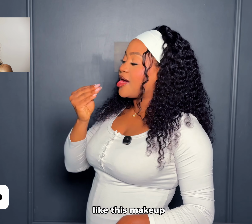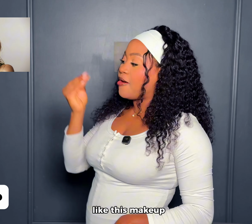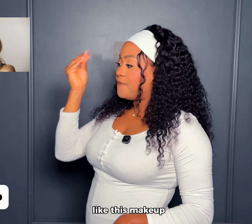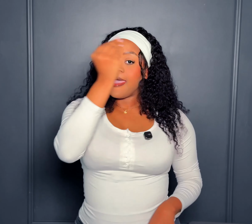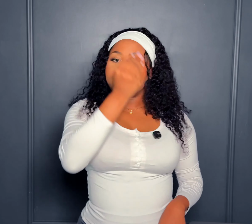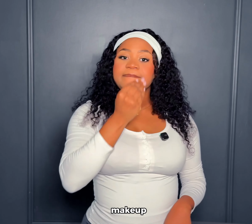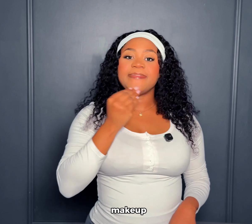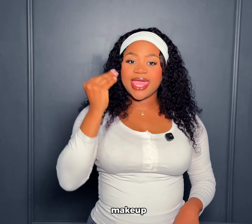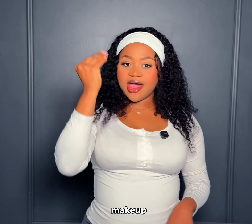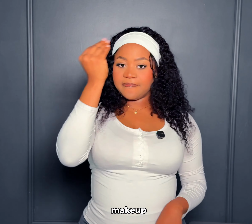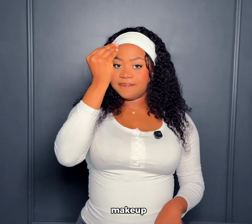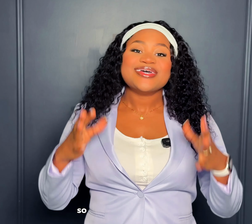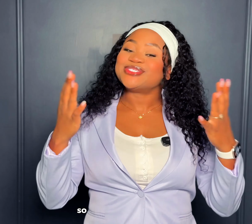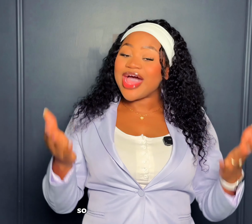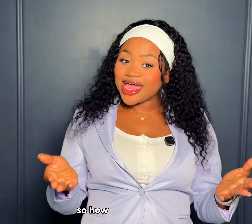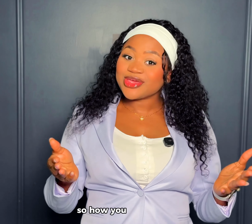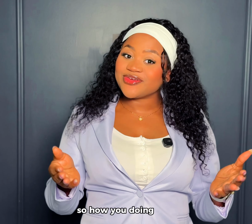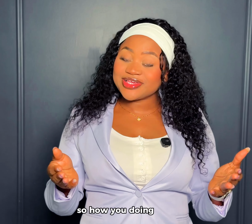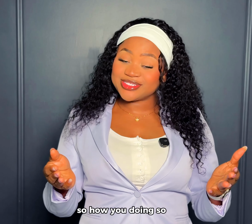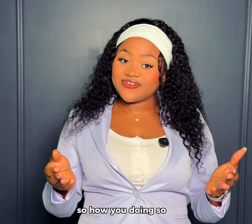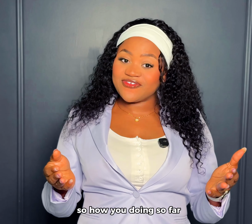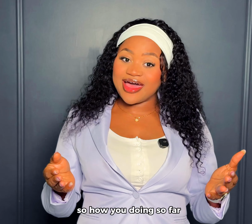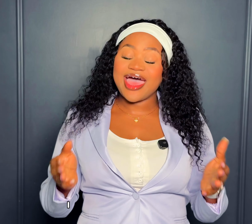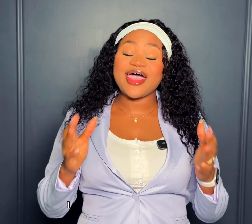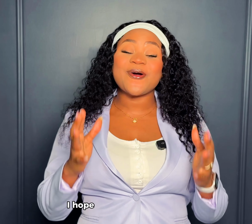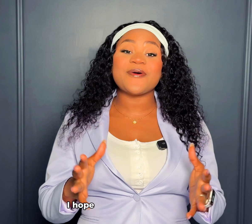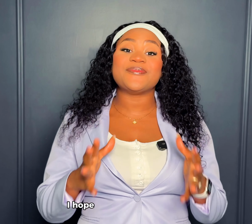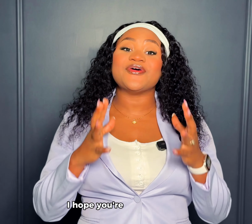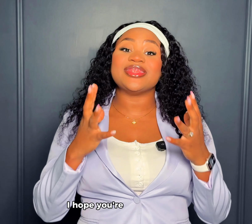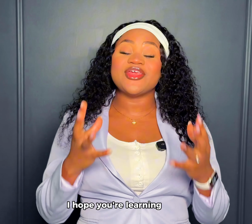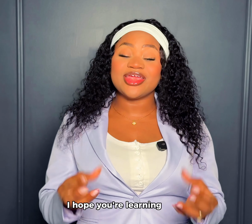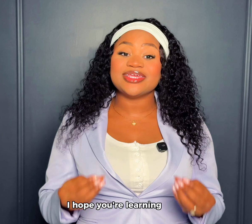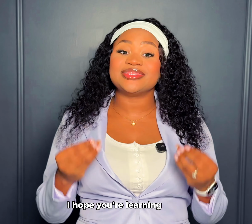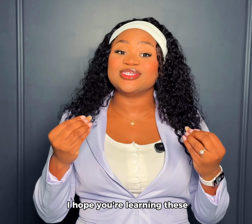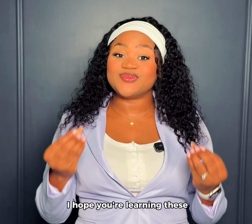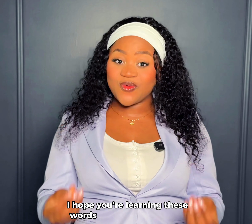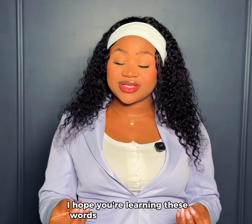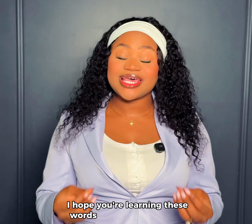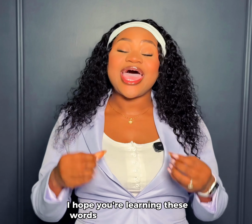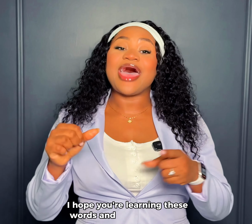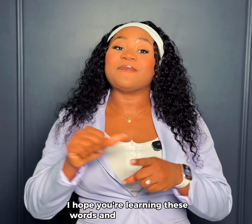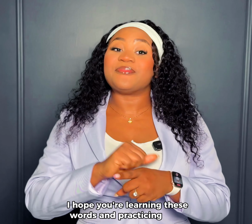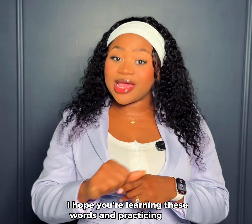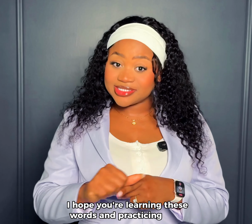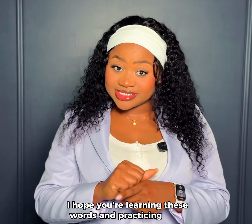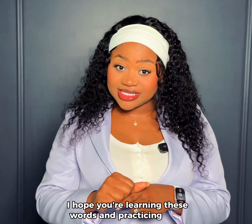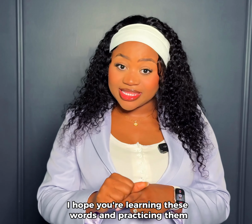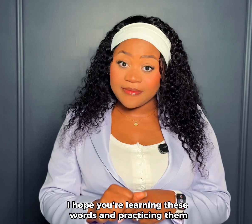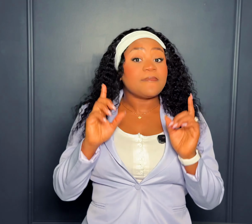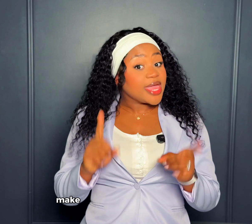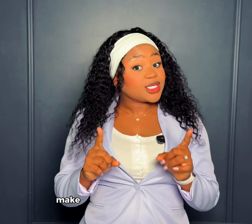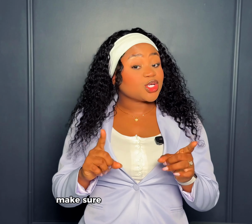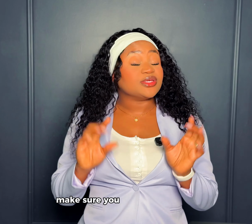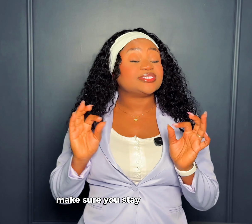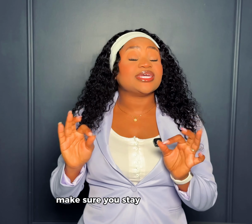Makeup. Makeup. So how you doing so far? I hope you're learning these words and practicing them. Make sure you stay to